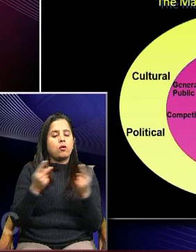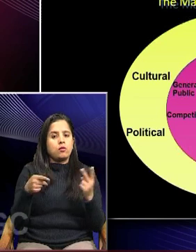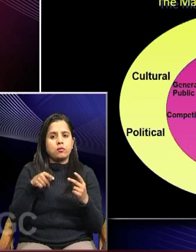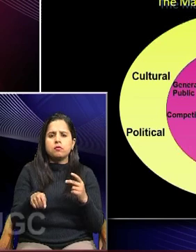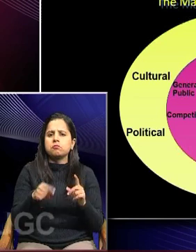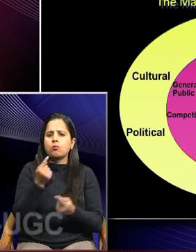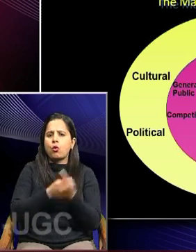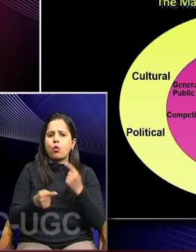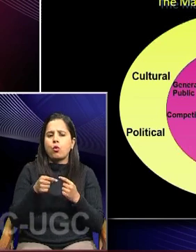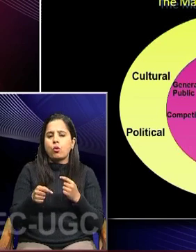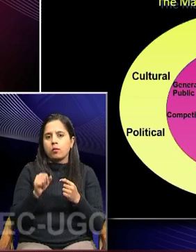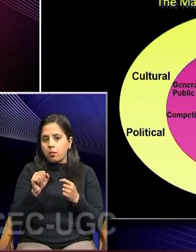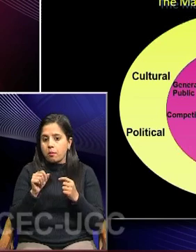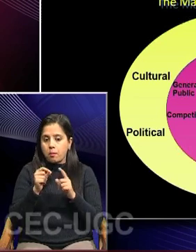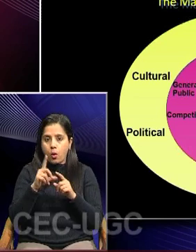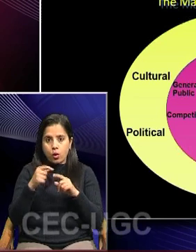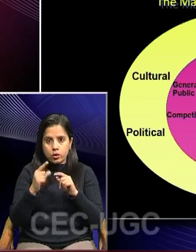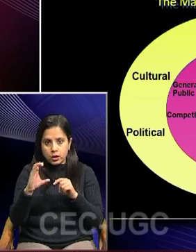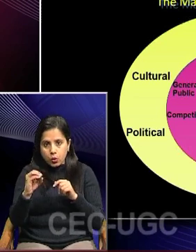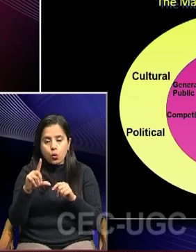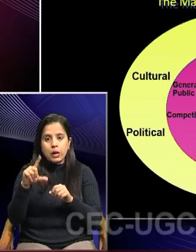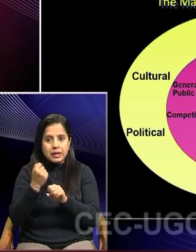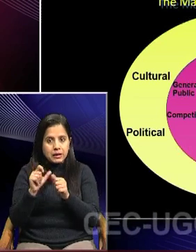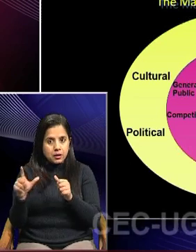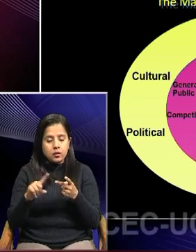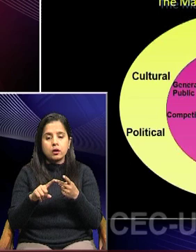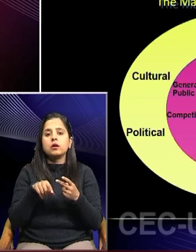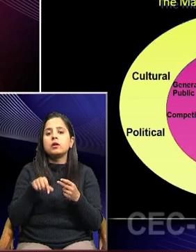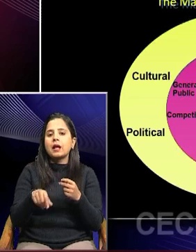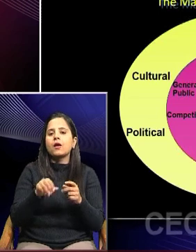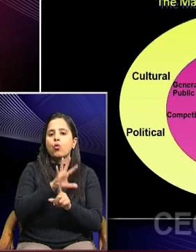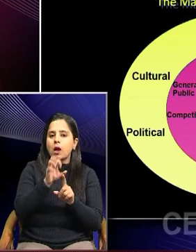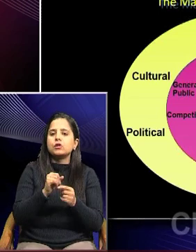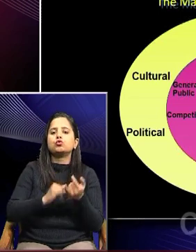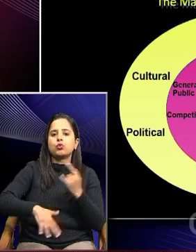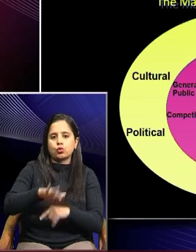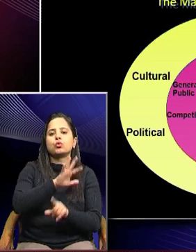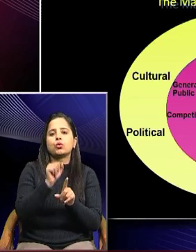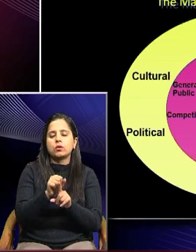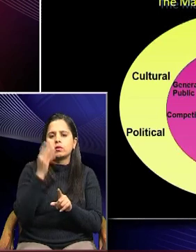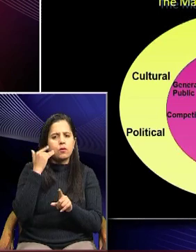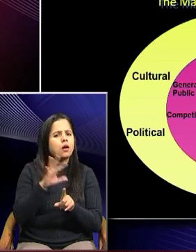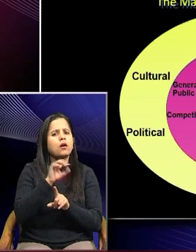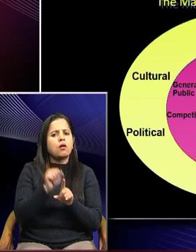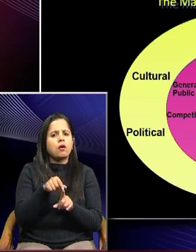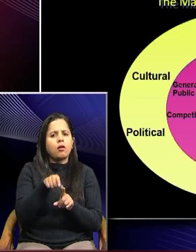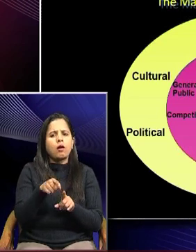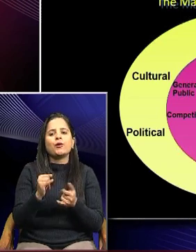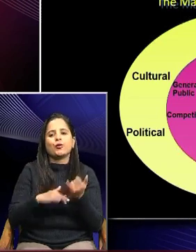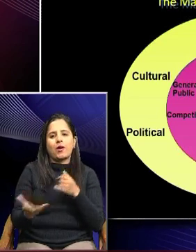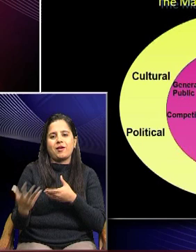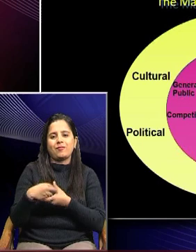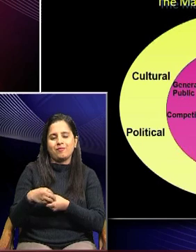as political legal, and cultural is also classified as socio-cultural, because culture is emanating from society